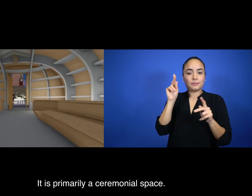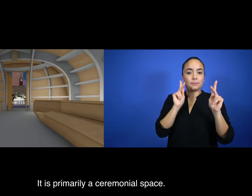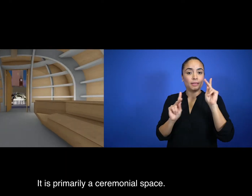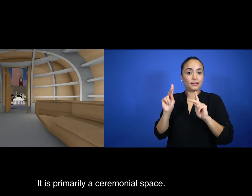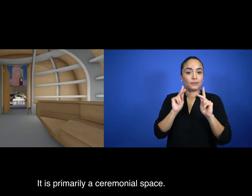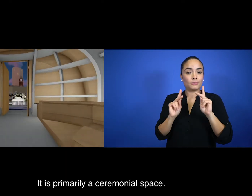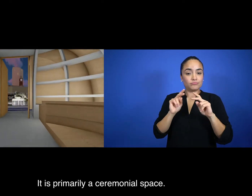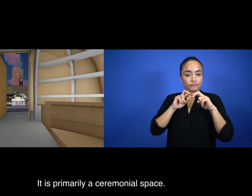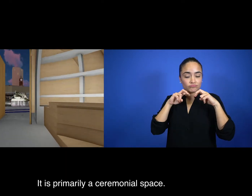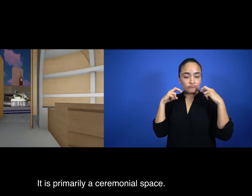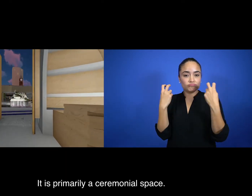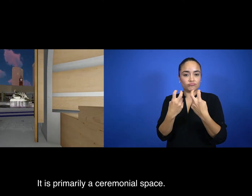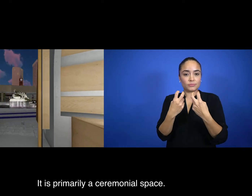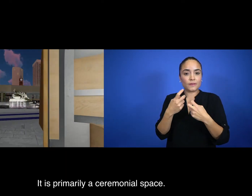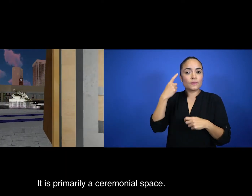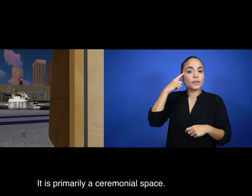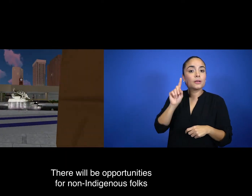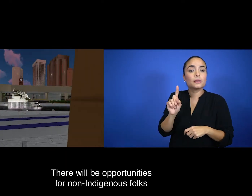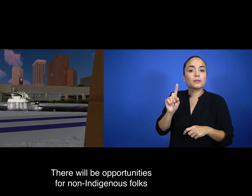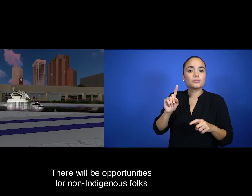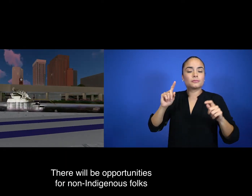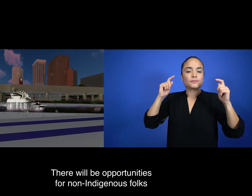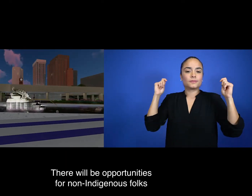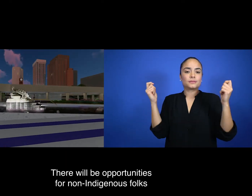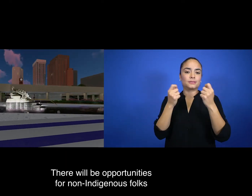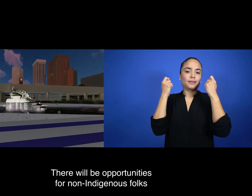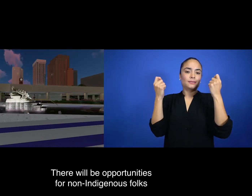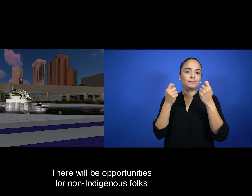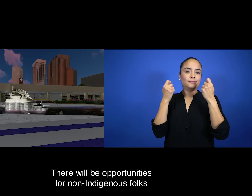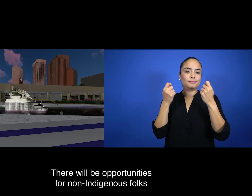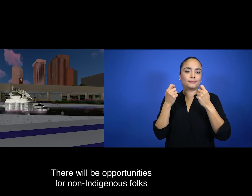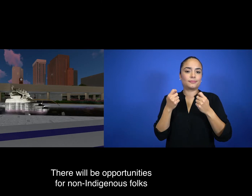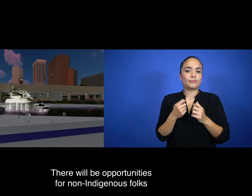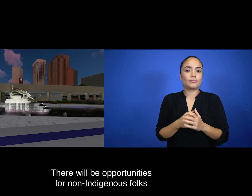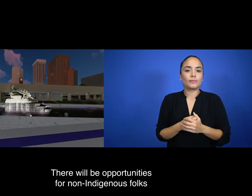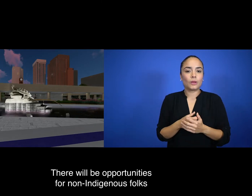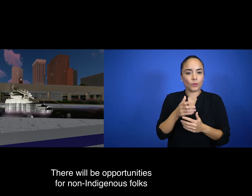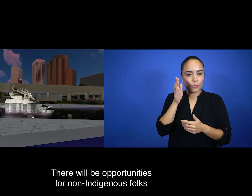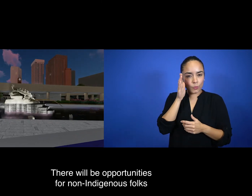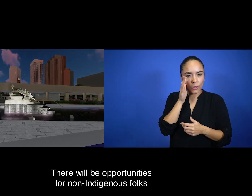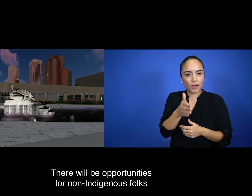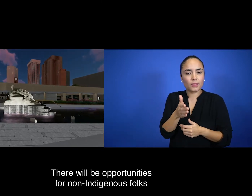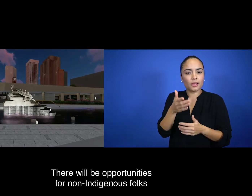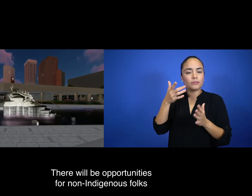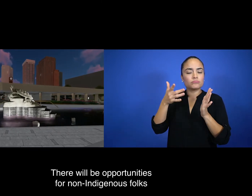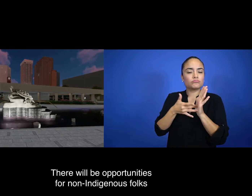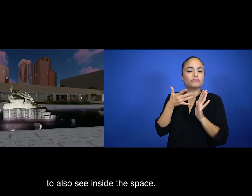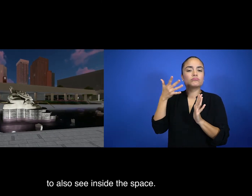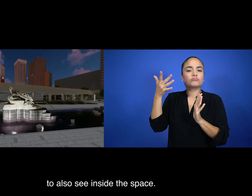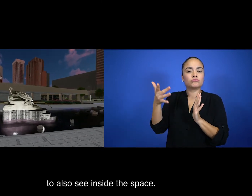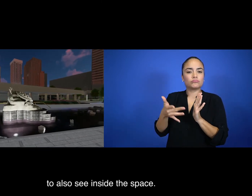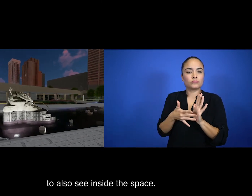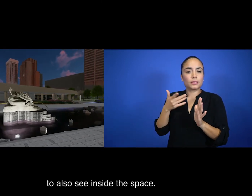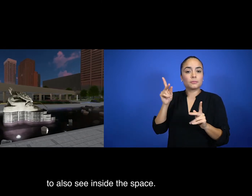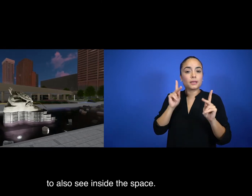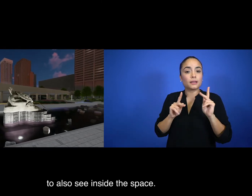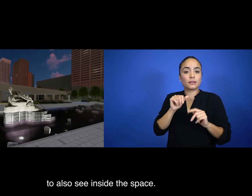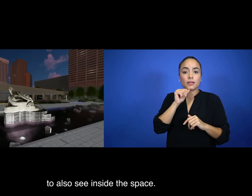ceremonial space. There will be opportunities for non-Indigenous folks to also see inside the